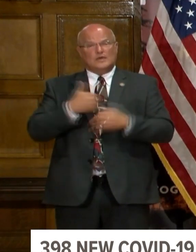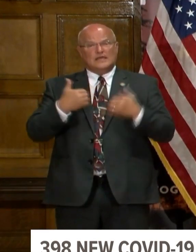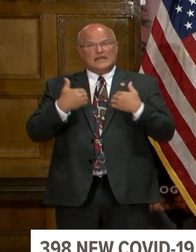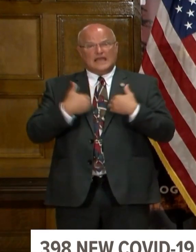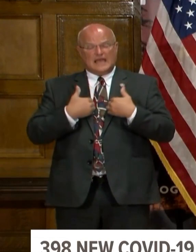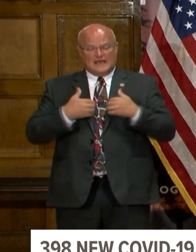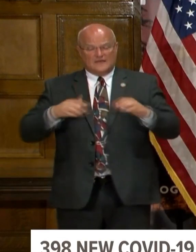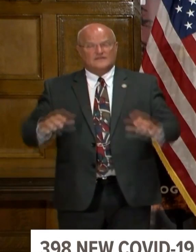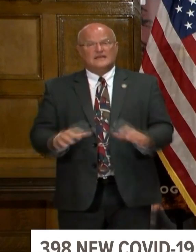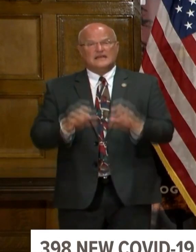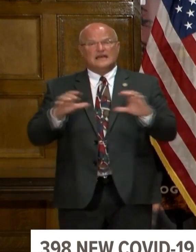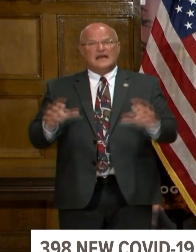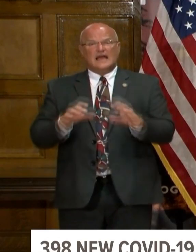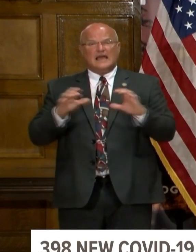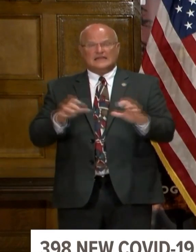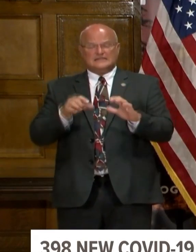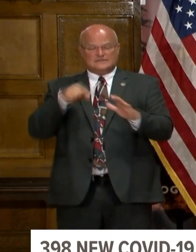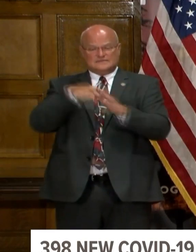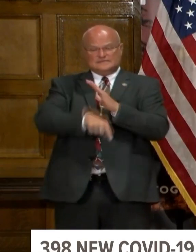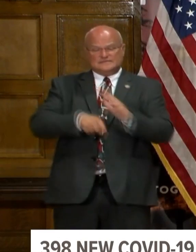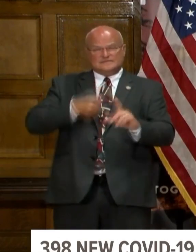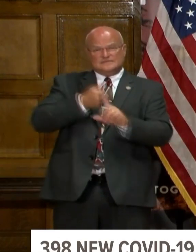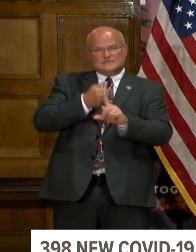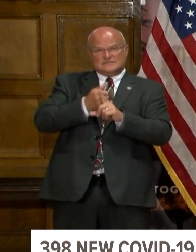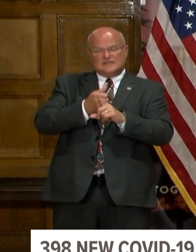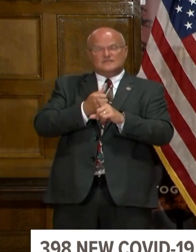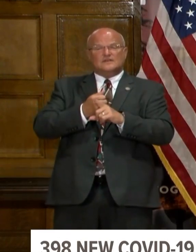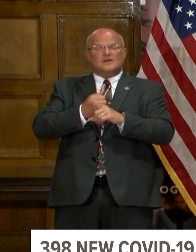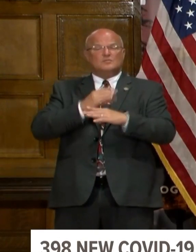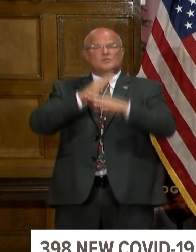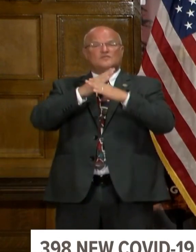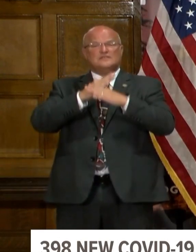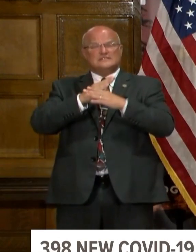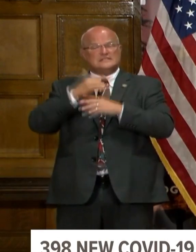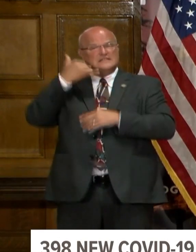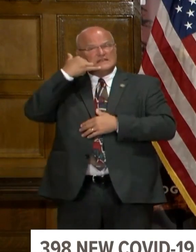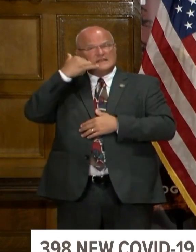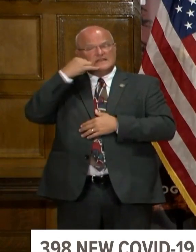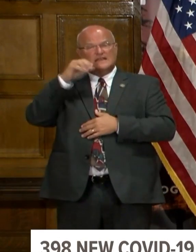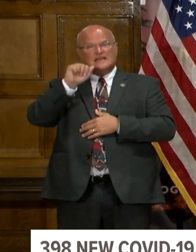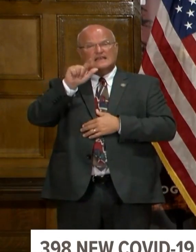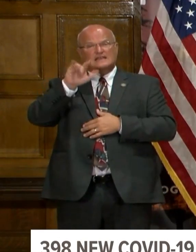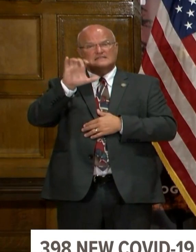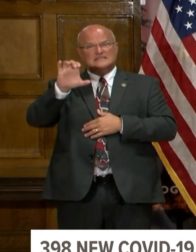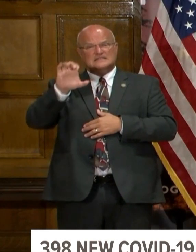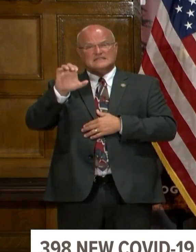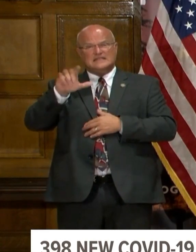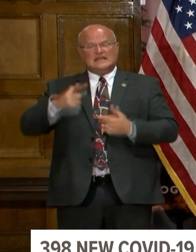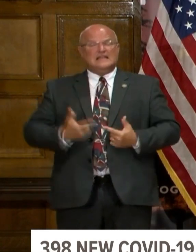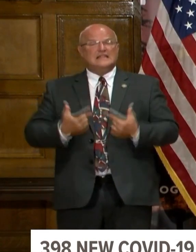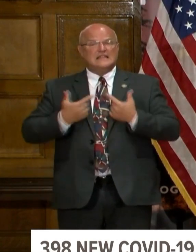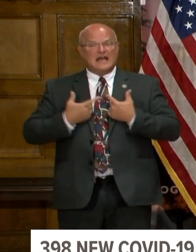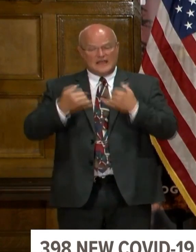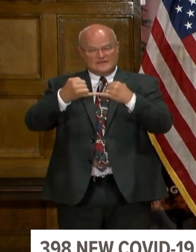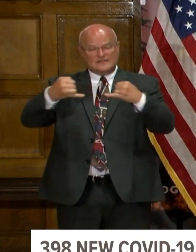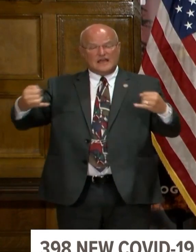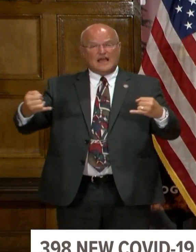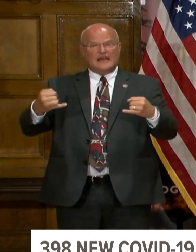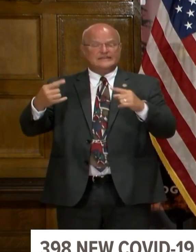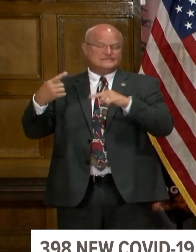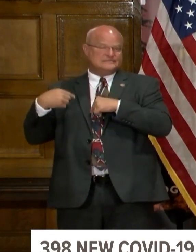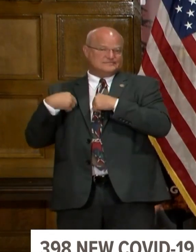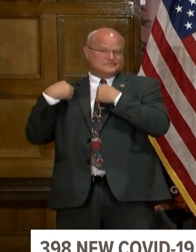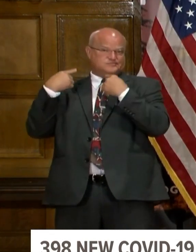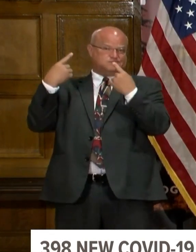an active suicide prevention line. It's the ALCC Lifeline. It's been in existence